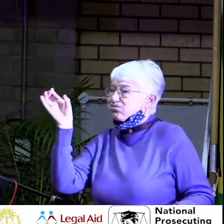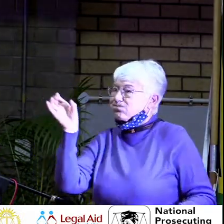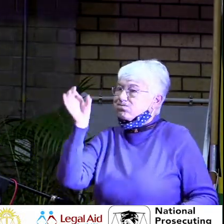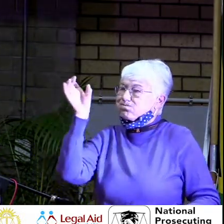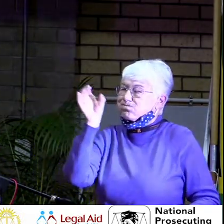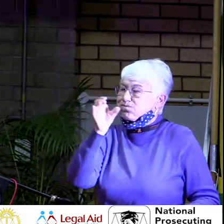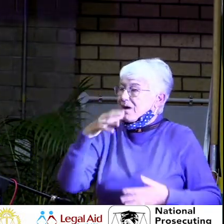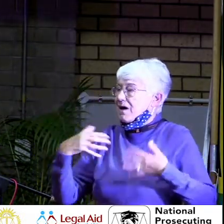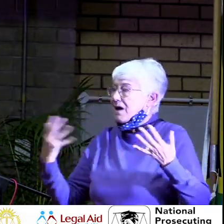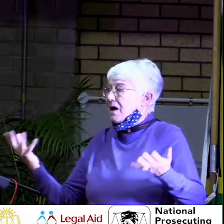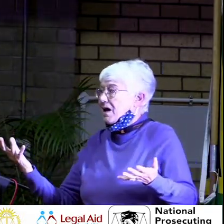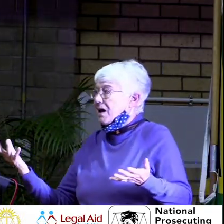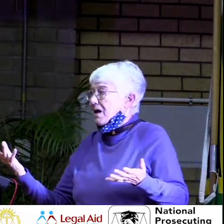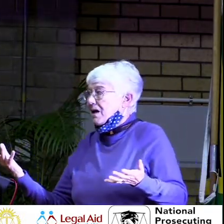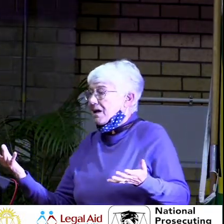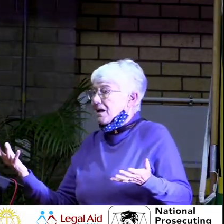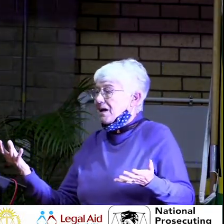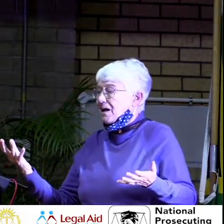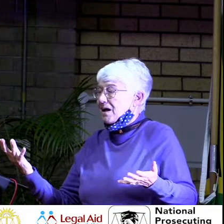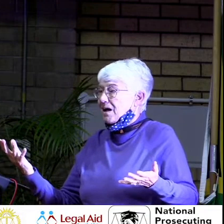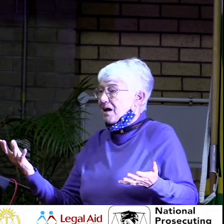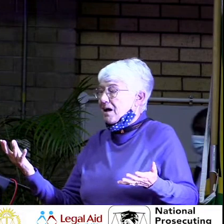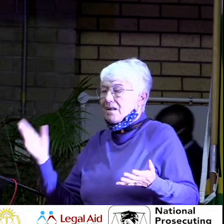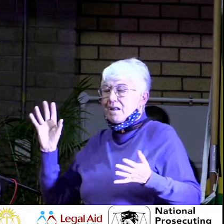but they have over 80